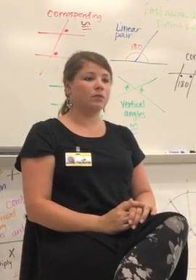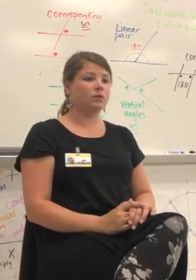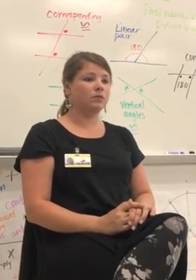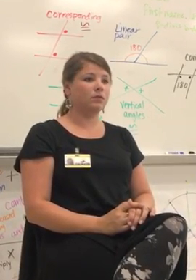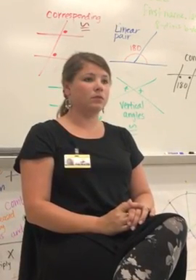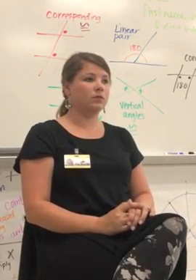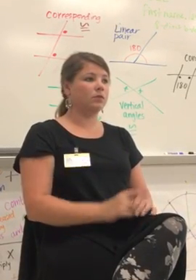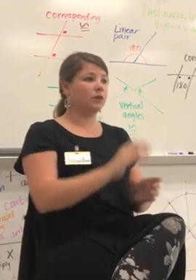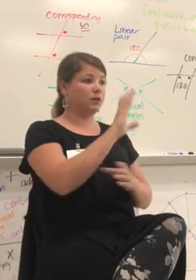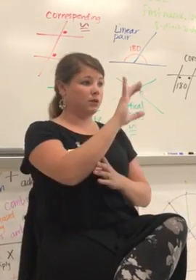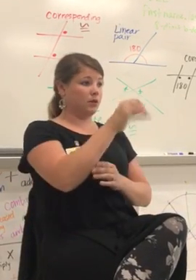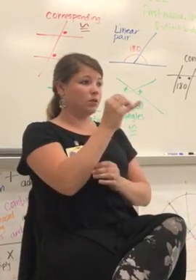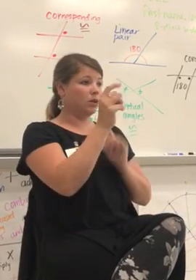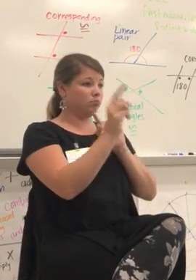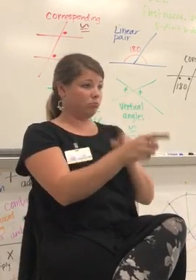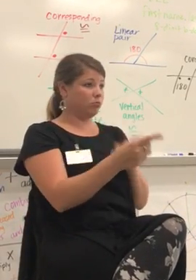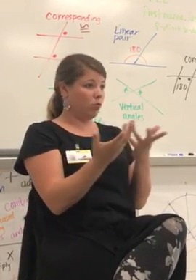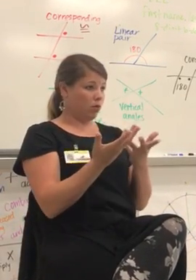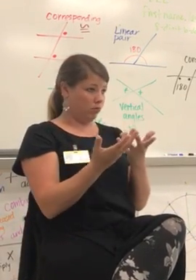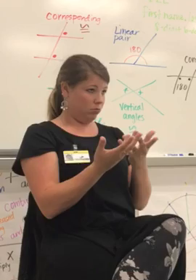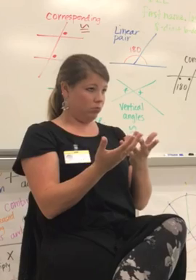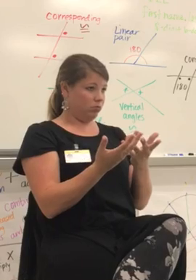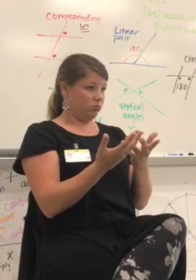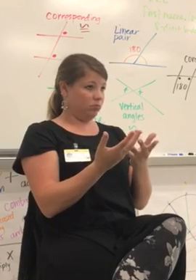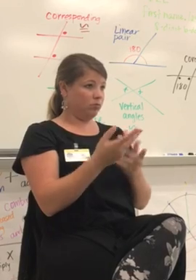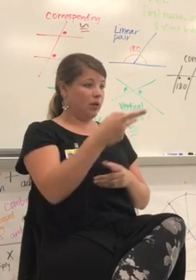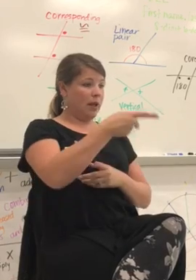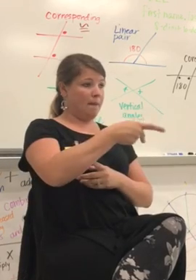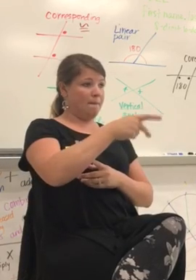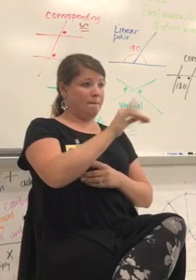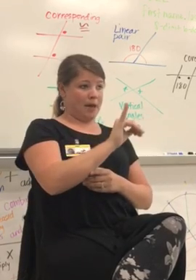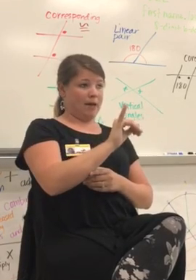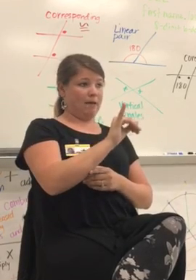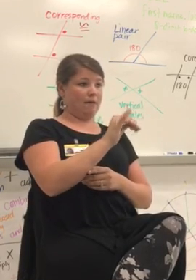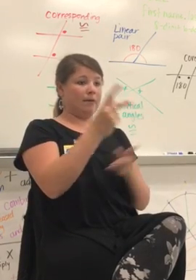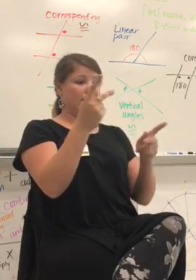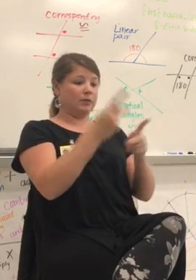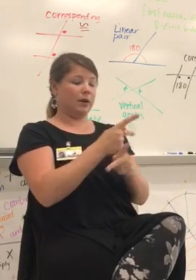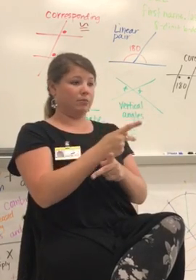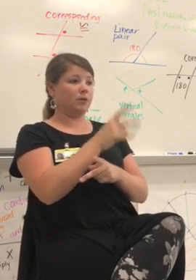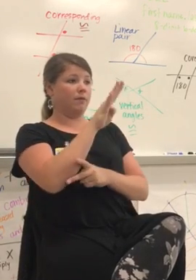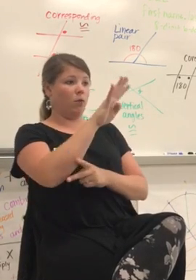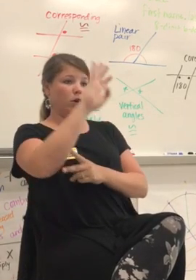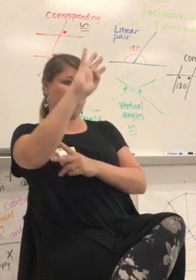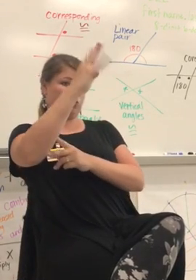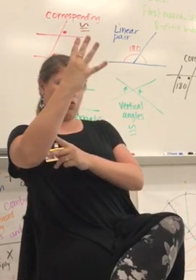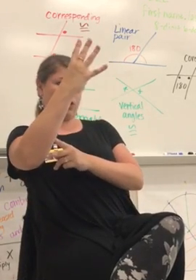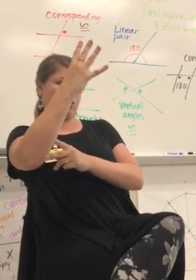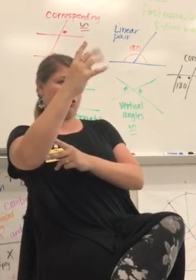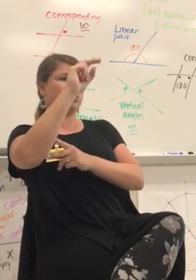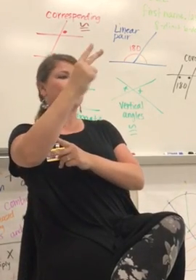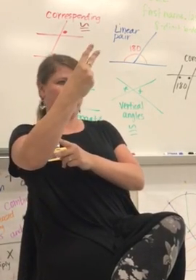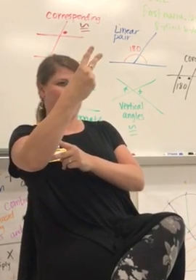CJ, tell me what you get. Pi times 4 squared times 15. Since you napped it. What'd you